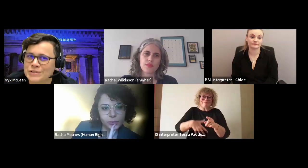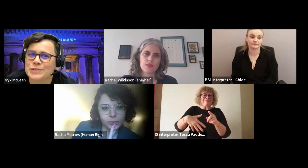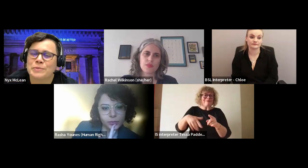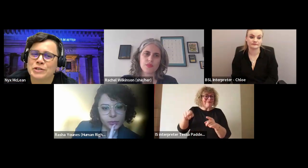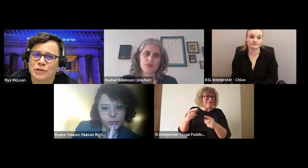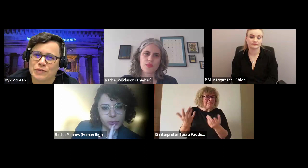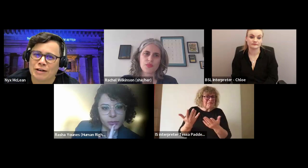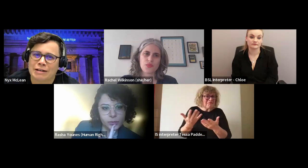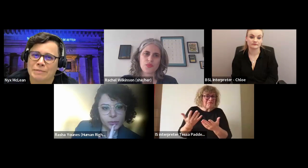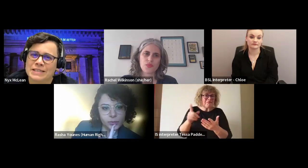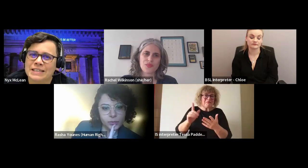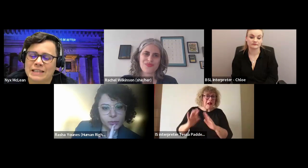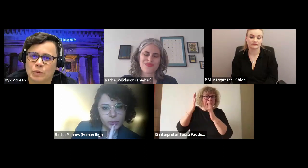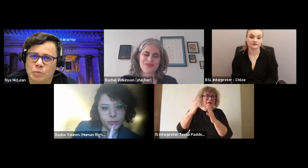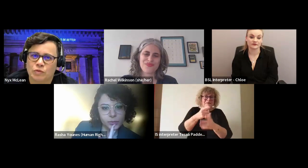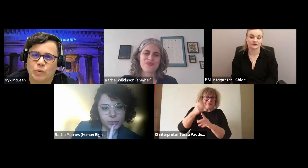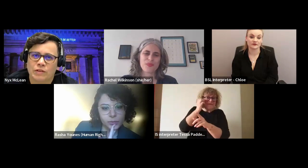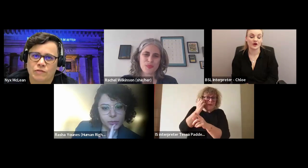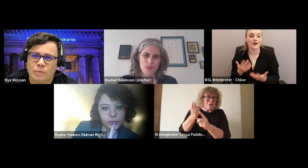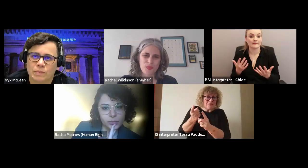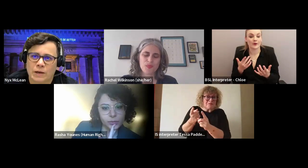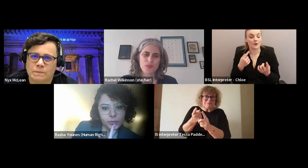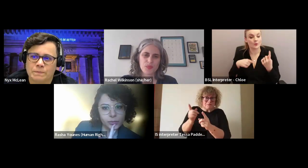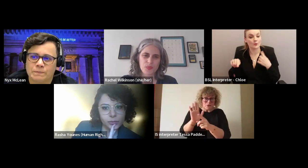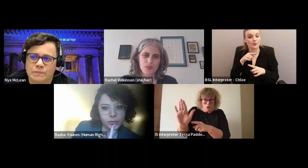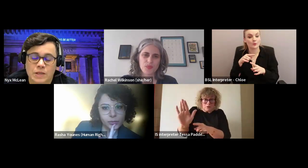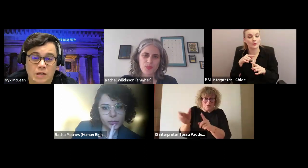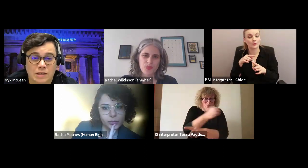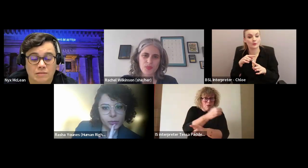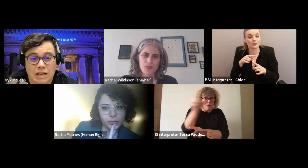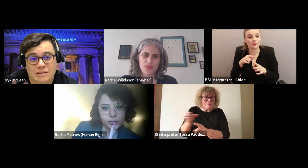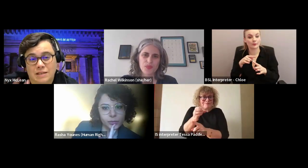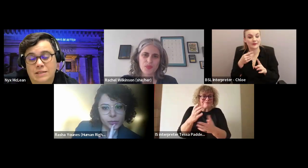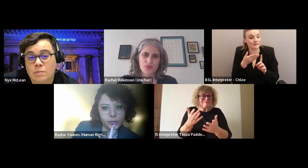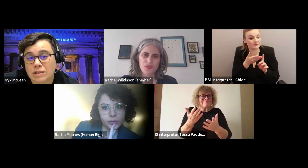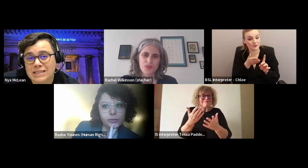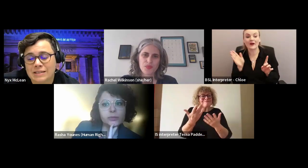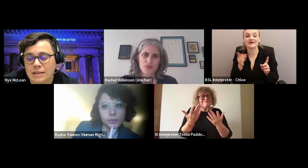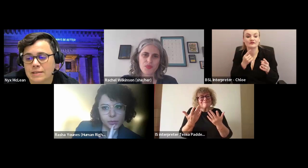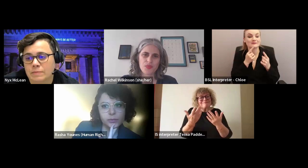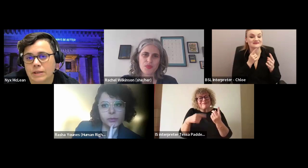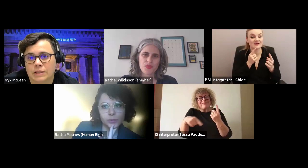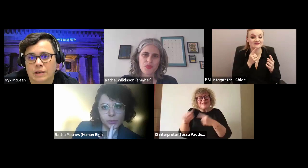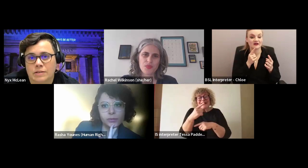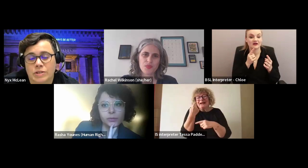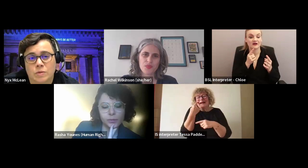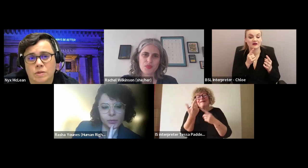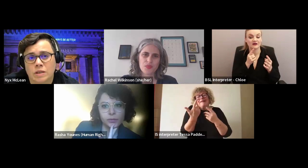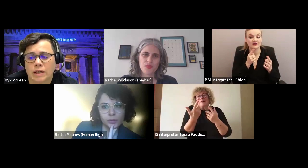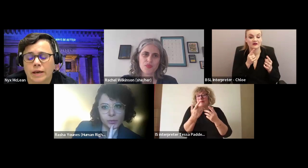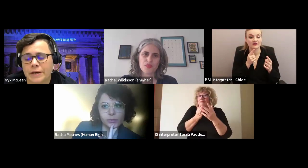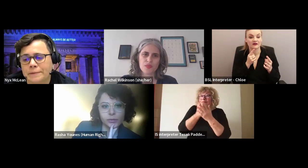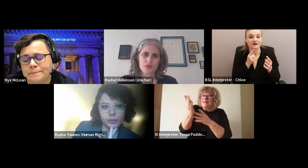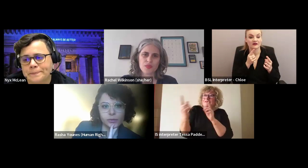would ask so much though of the current climate that we move away from data as commodity, as something, as